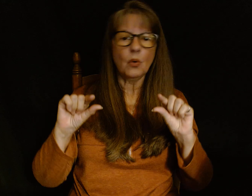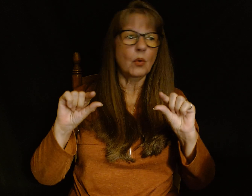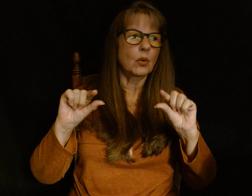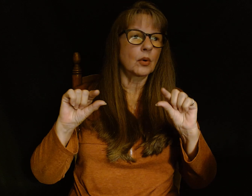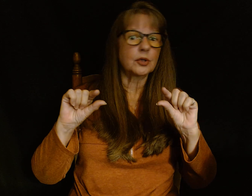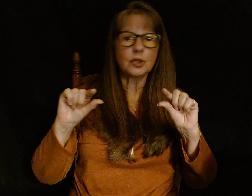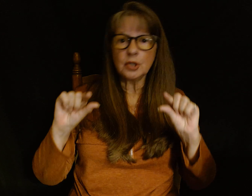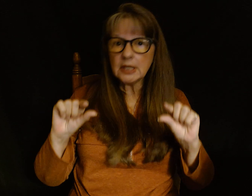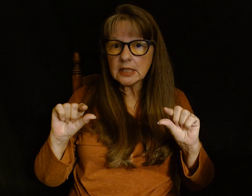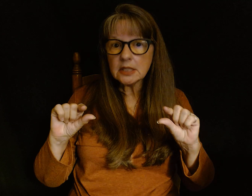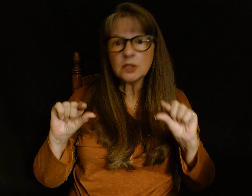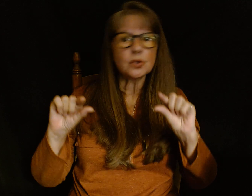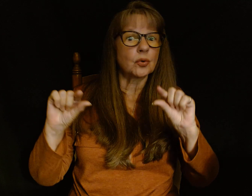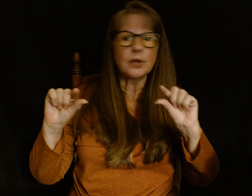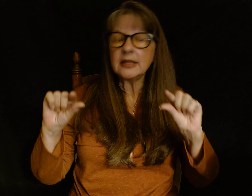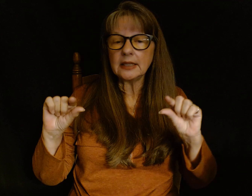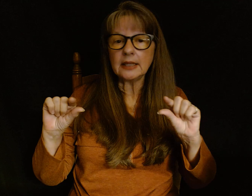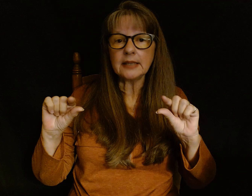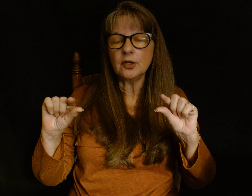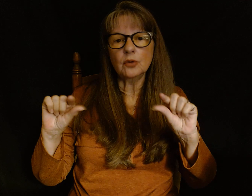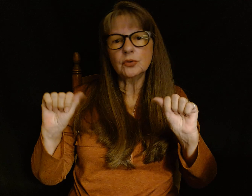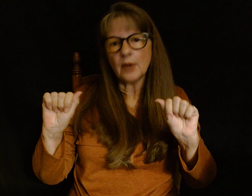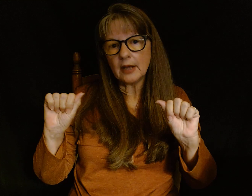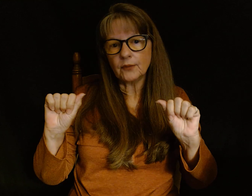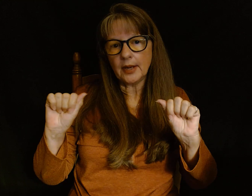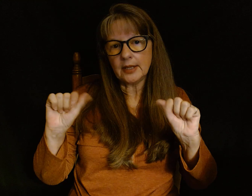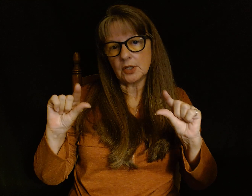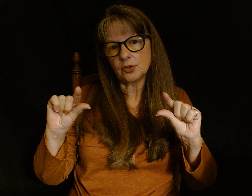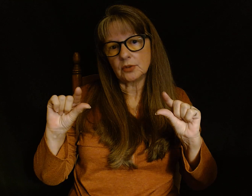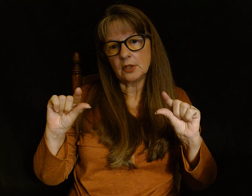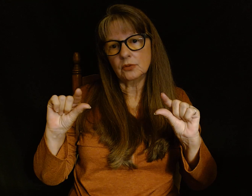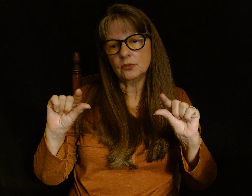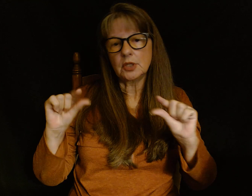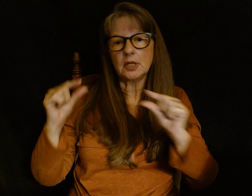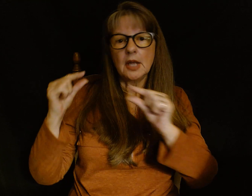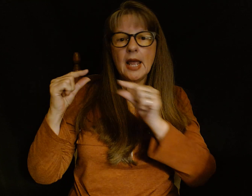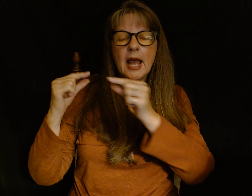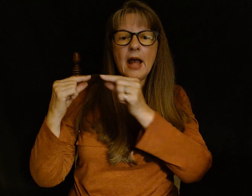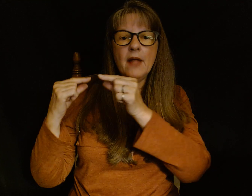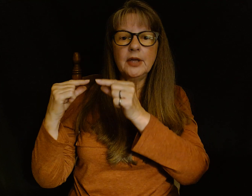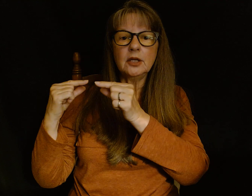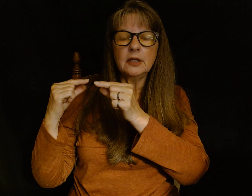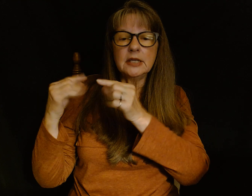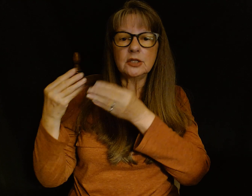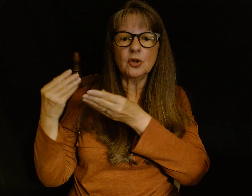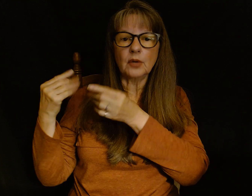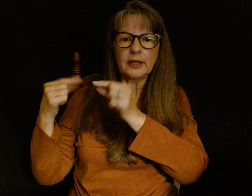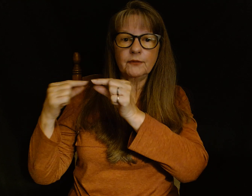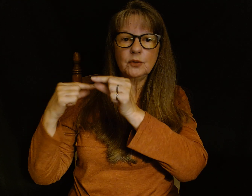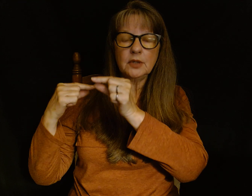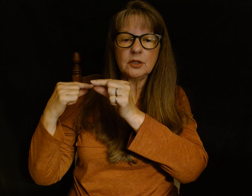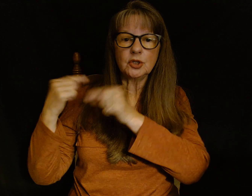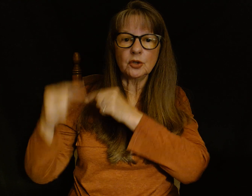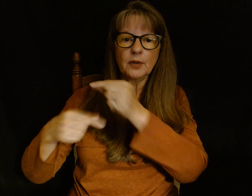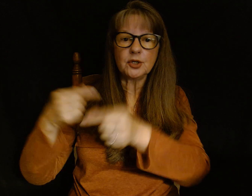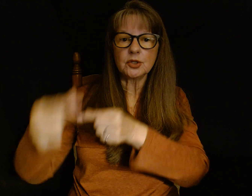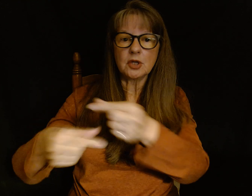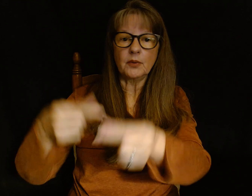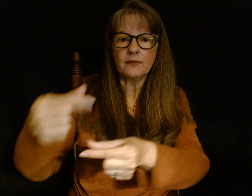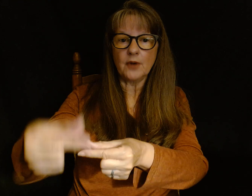or genes or anything like that. You don't do A for ancestors. I do G. And then, like if you did generations going